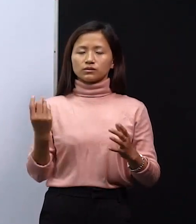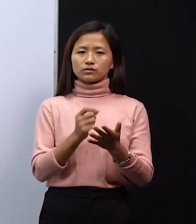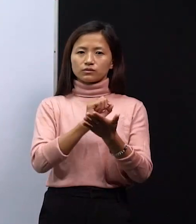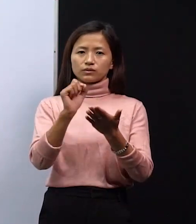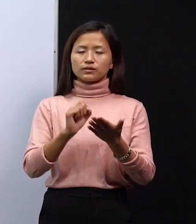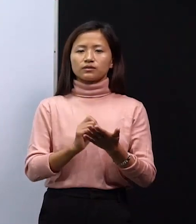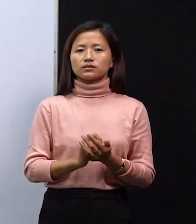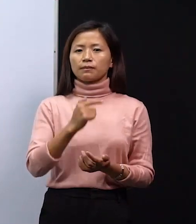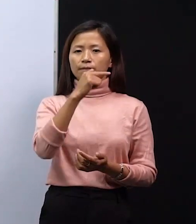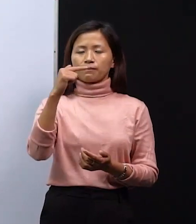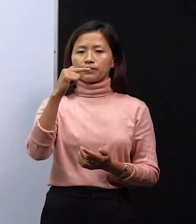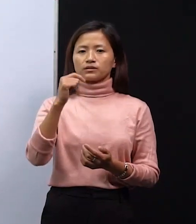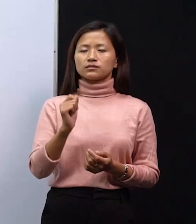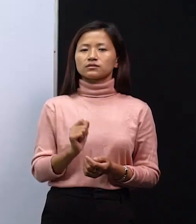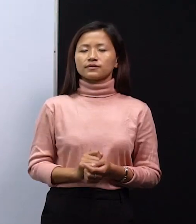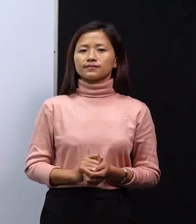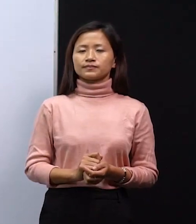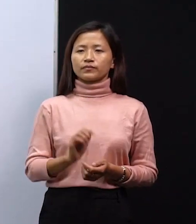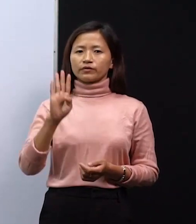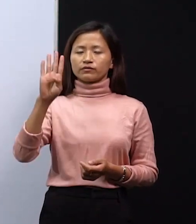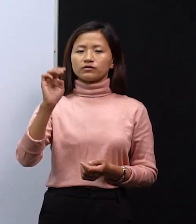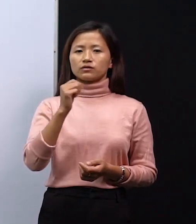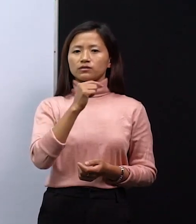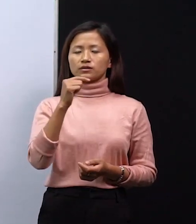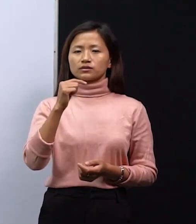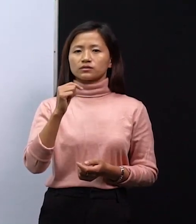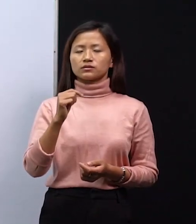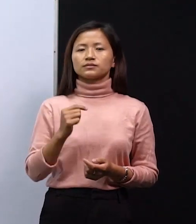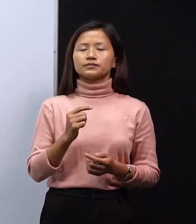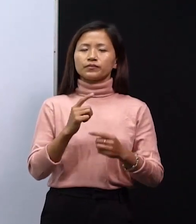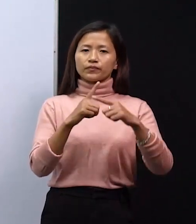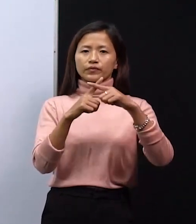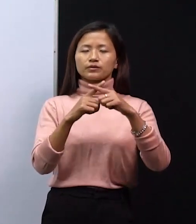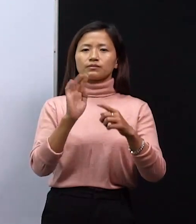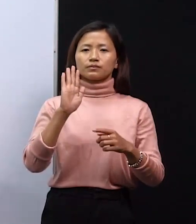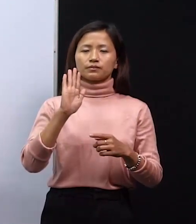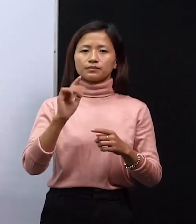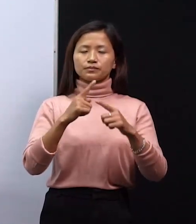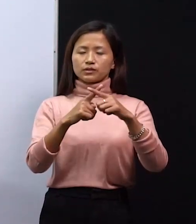in this manner. And 4x plus 5.